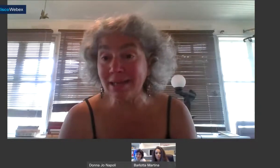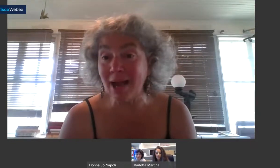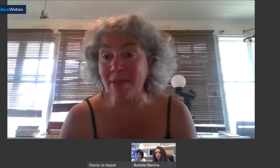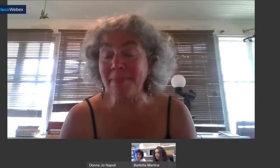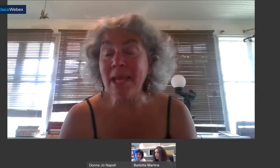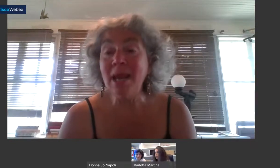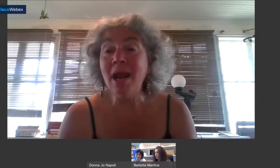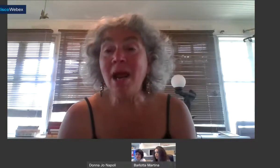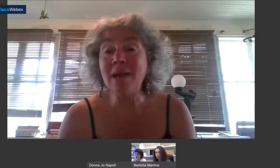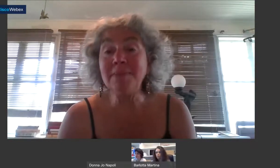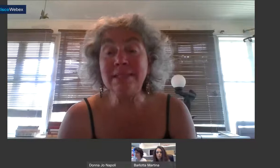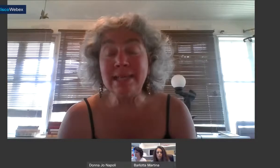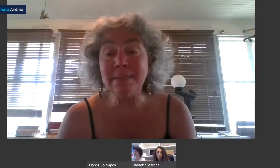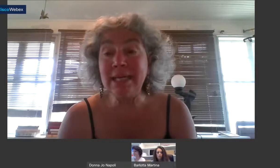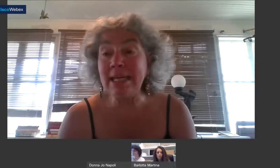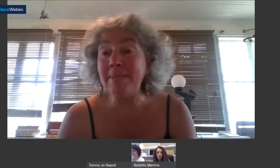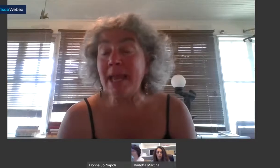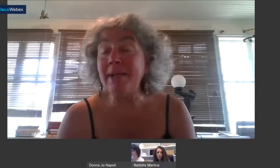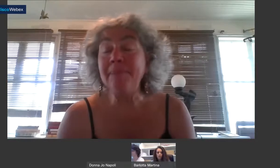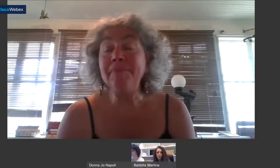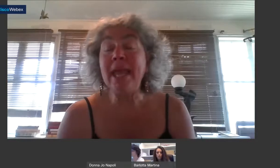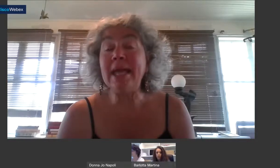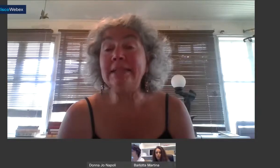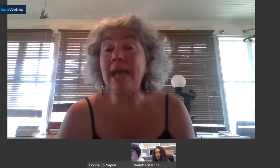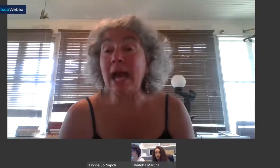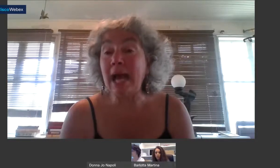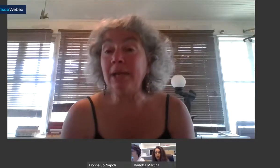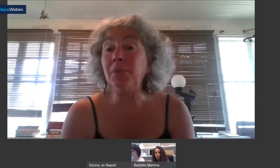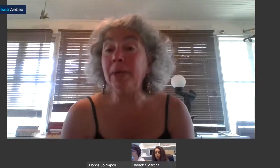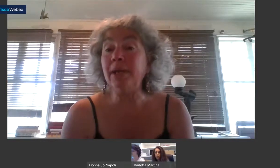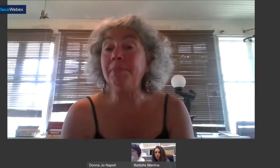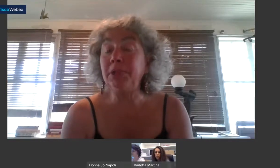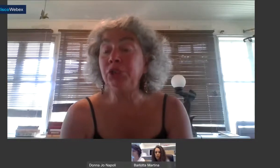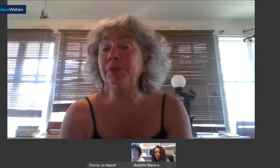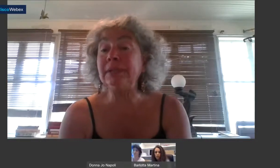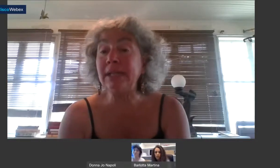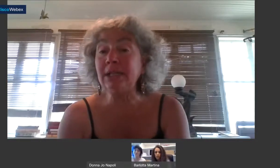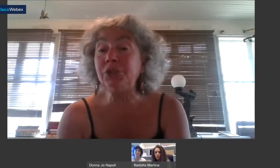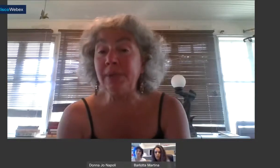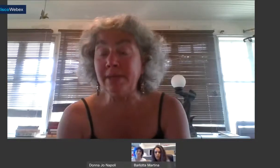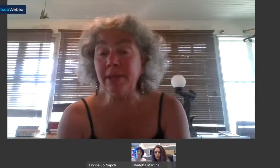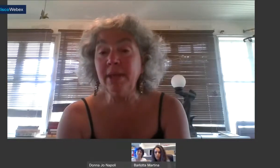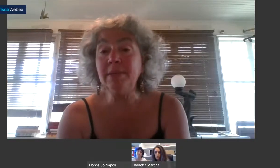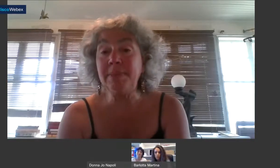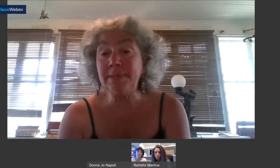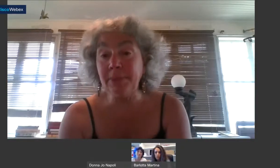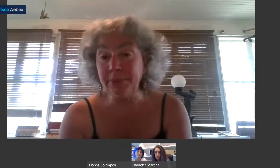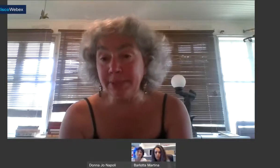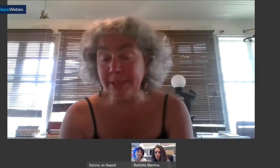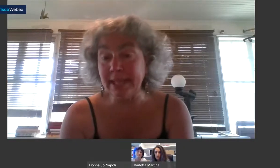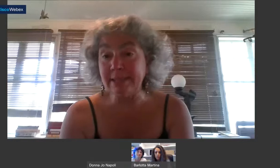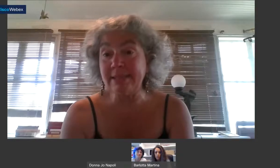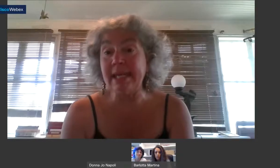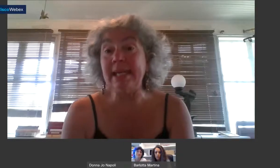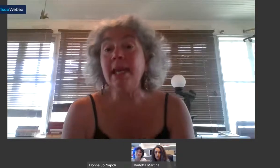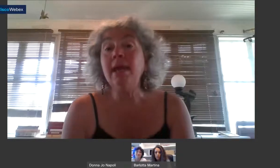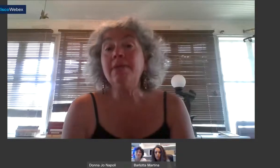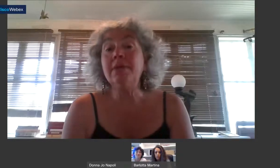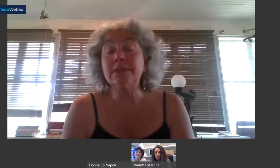donnajonapoli@gmail.com. Send me an email and I will put you in touch with the people who are doing that study. There is